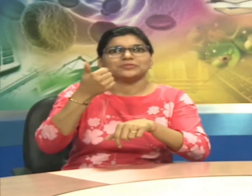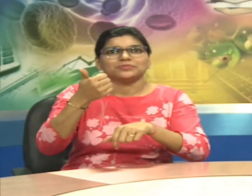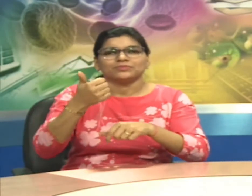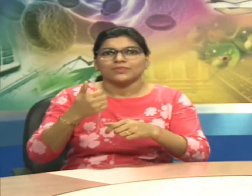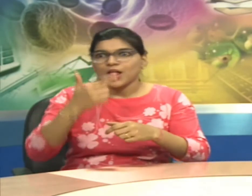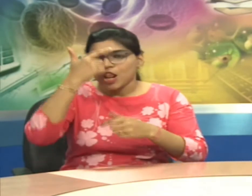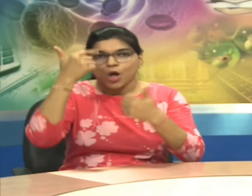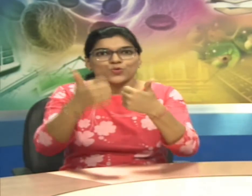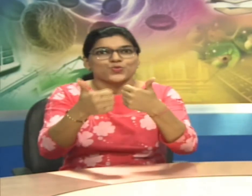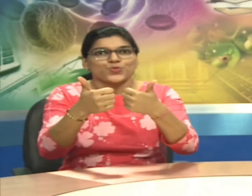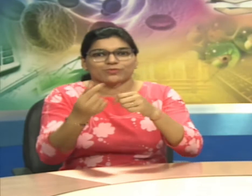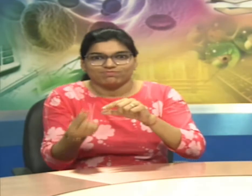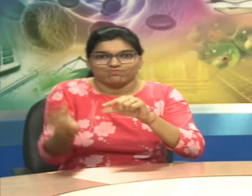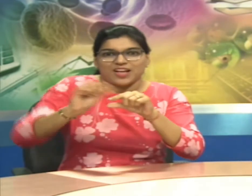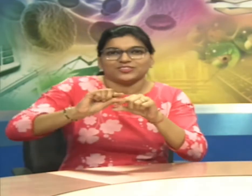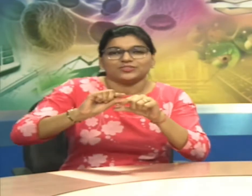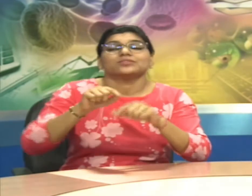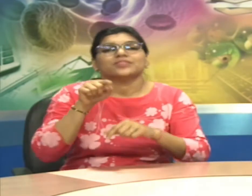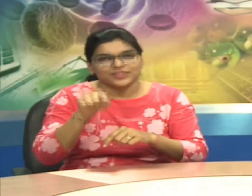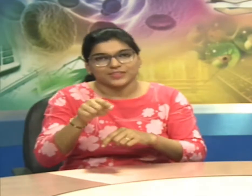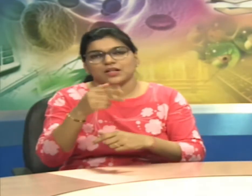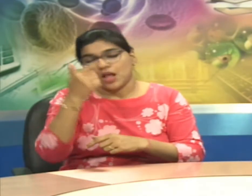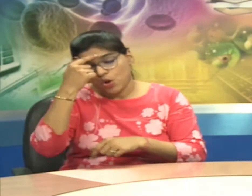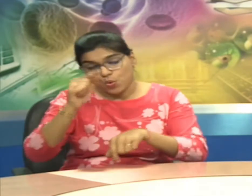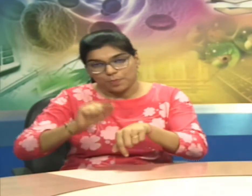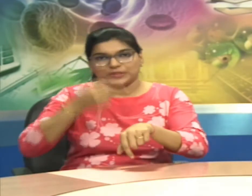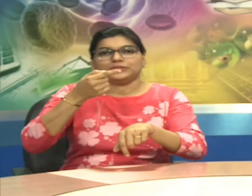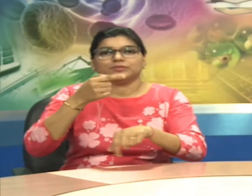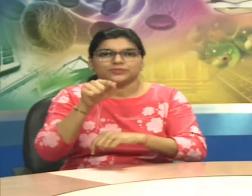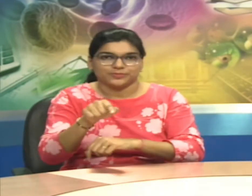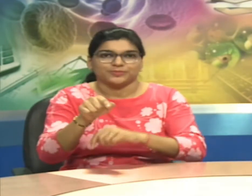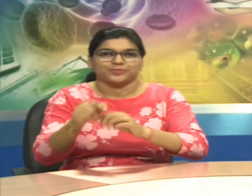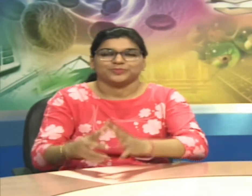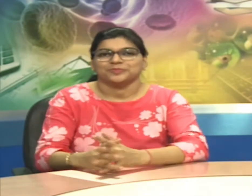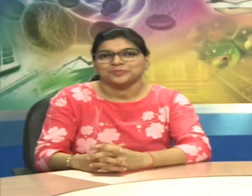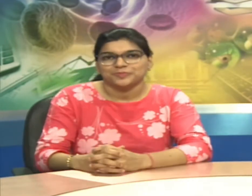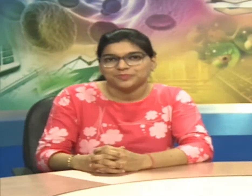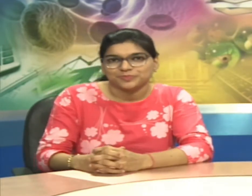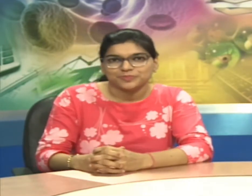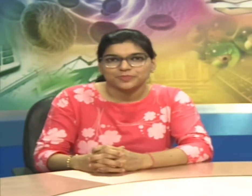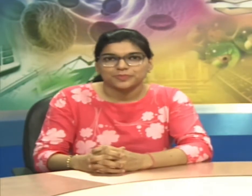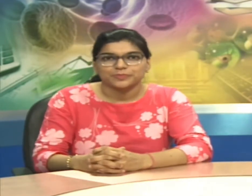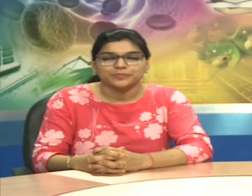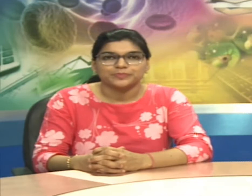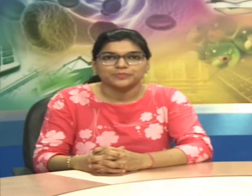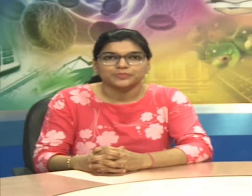you get a job and you will lucky if next day you will get increment. That is called